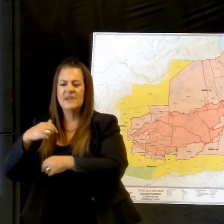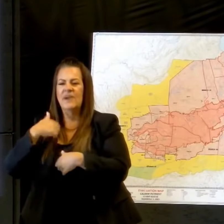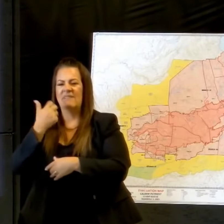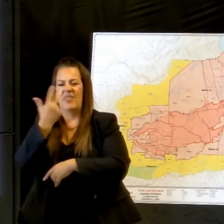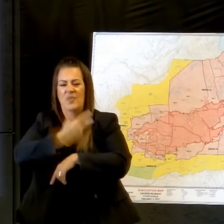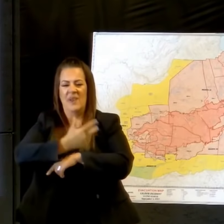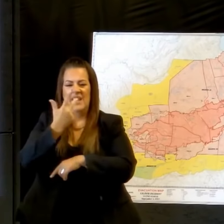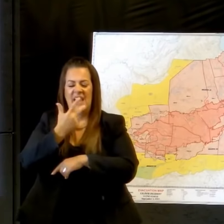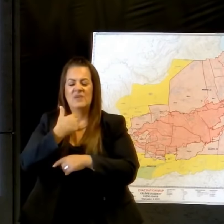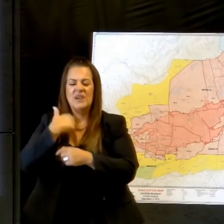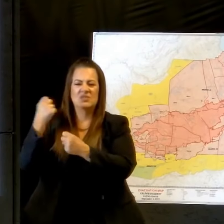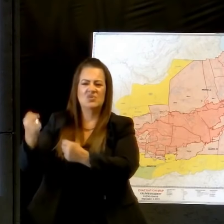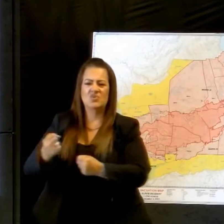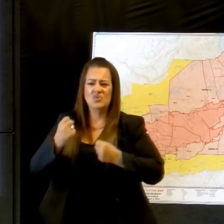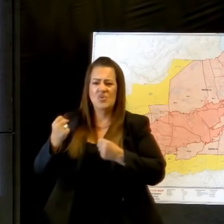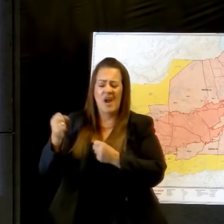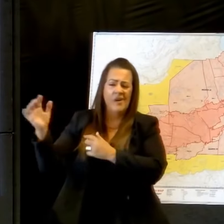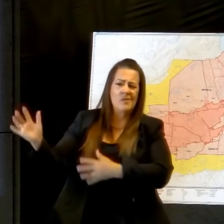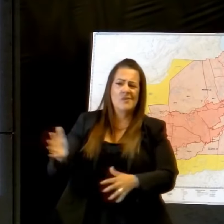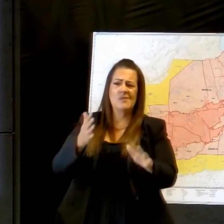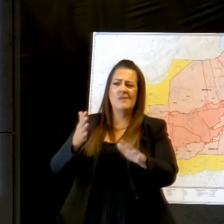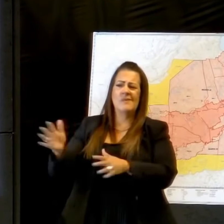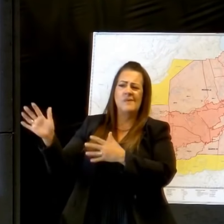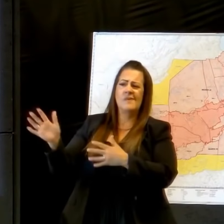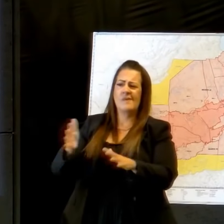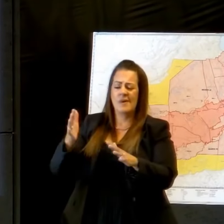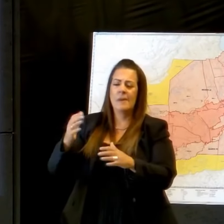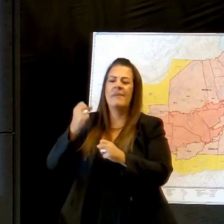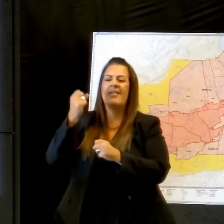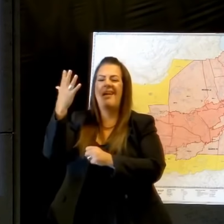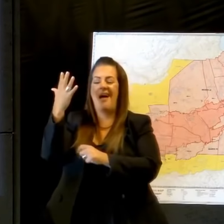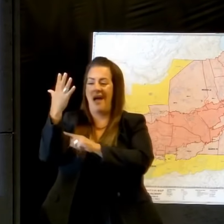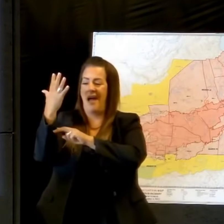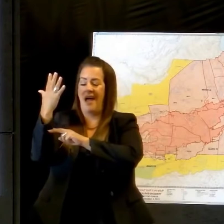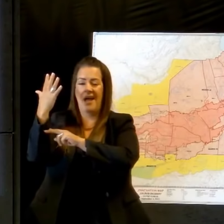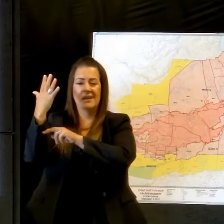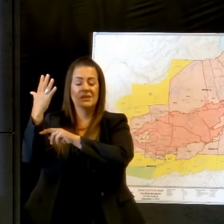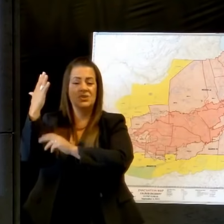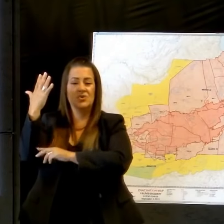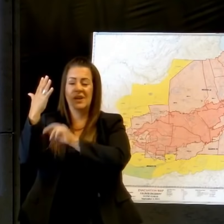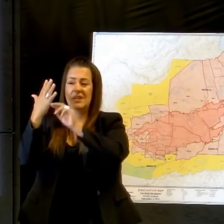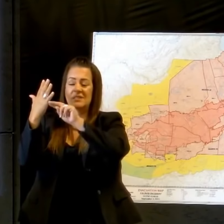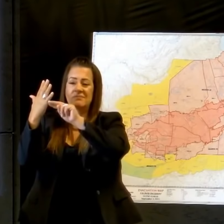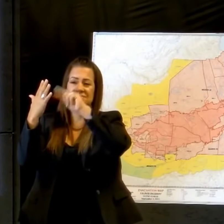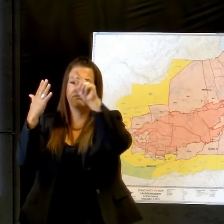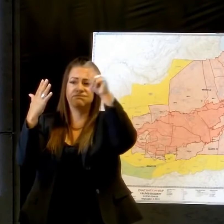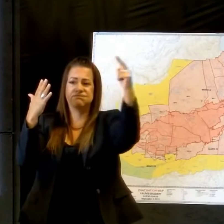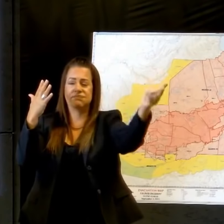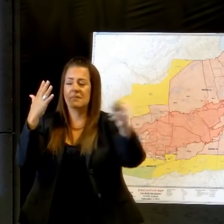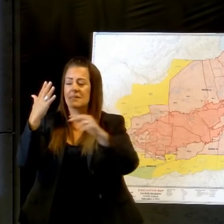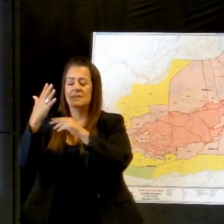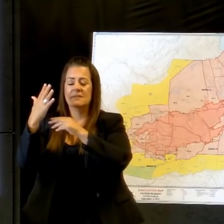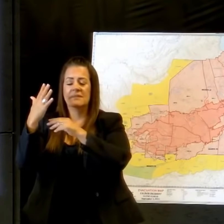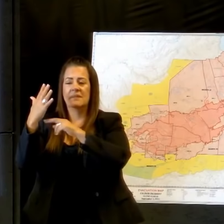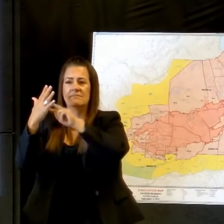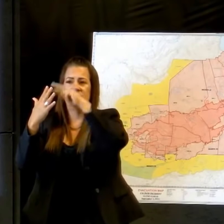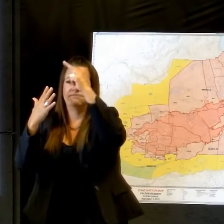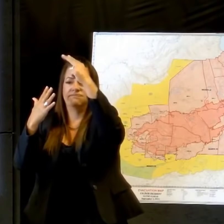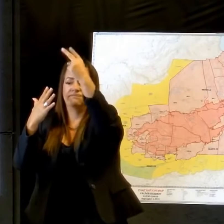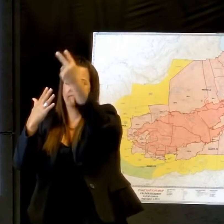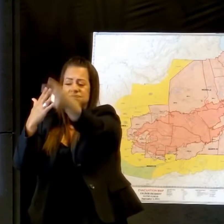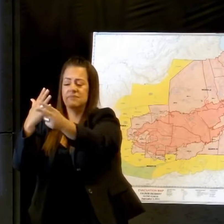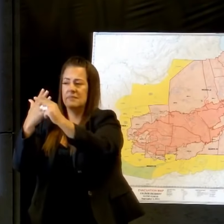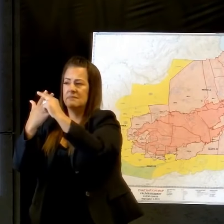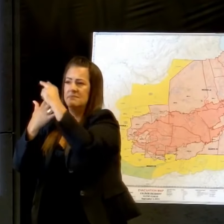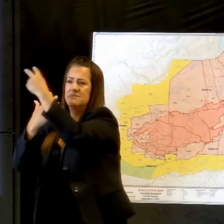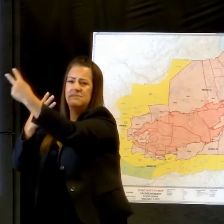3 days worth of strong winds. Those strong winds have blown out branches. They've blown the tops out of the trees, and they've blown large diameter trees over.